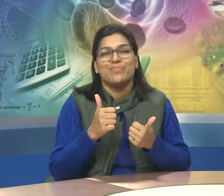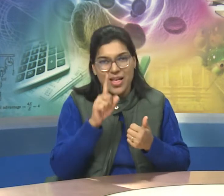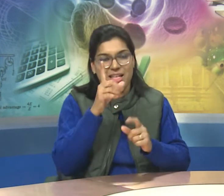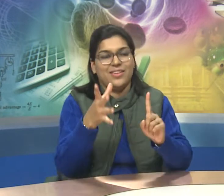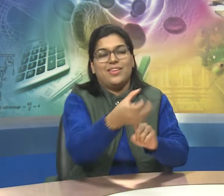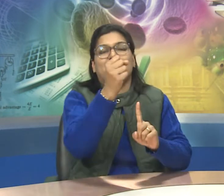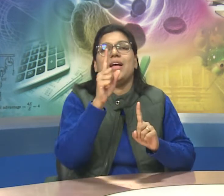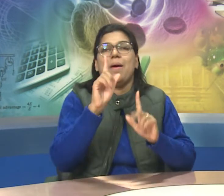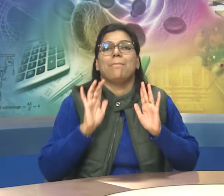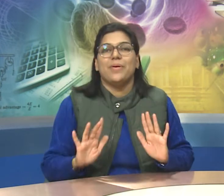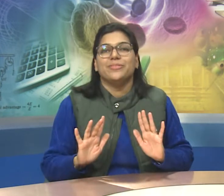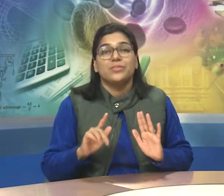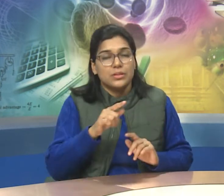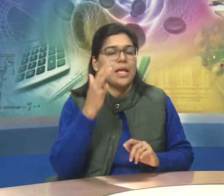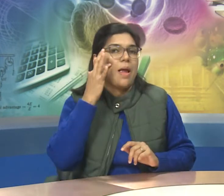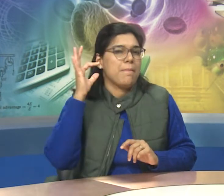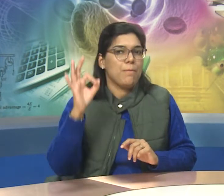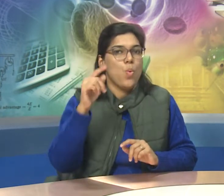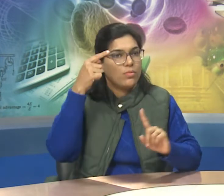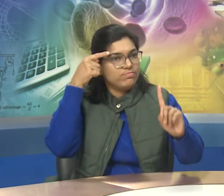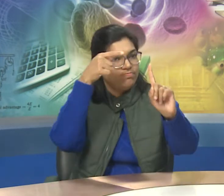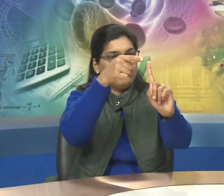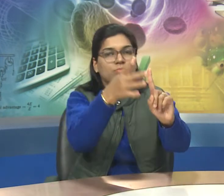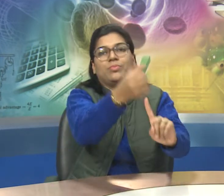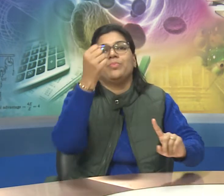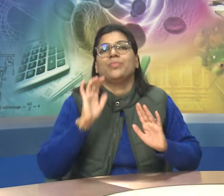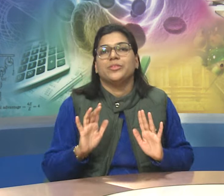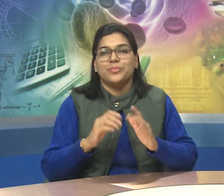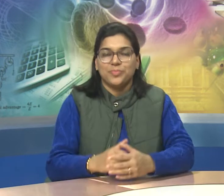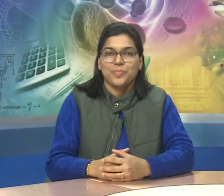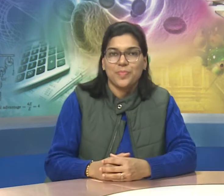slowly moving to other goal.